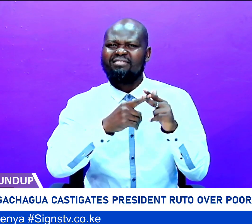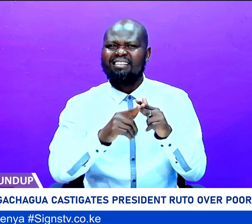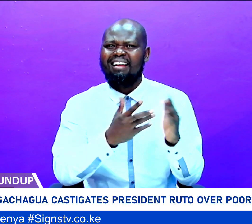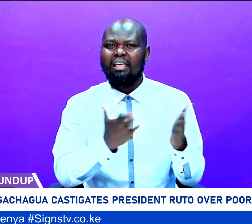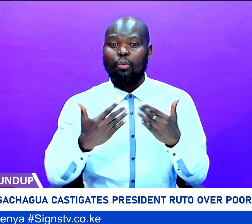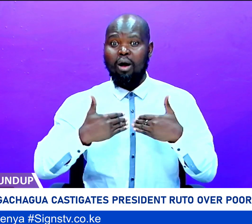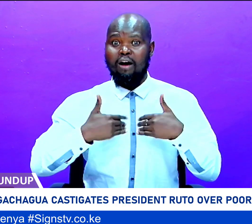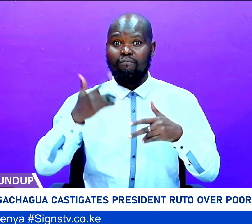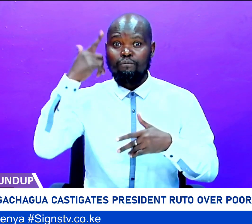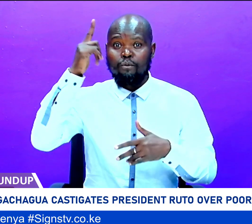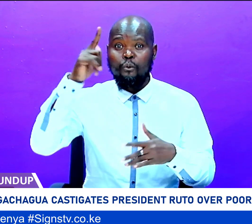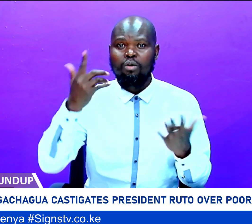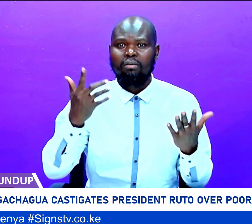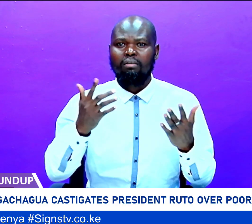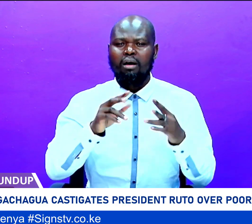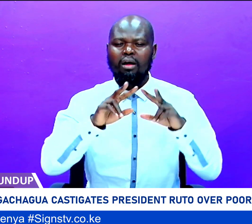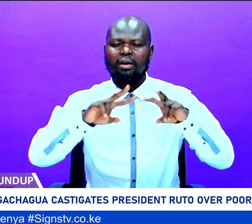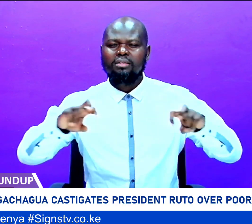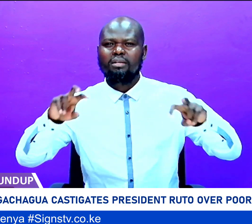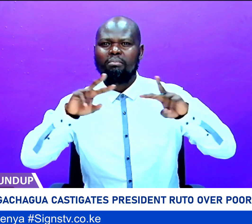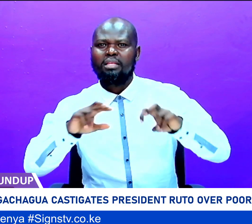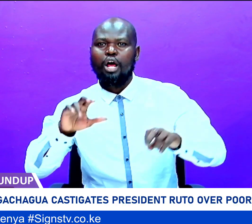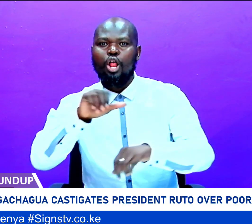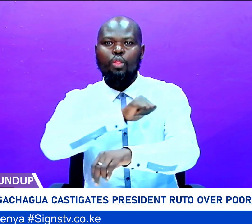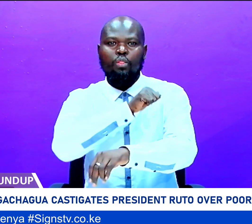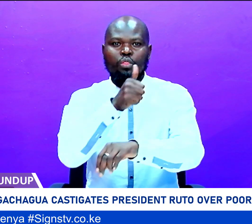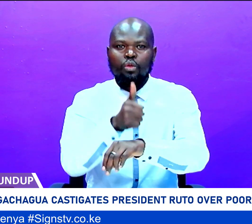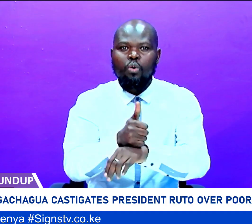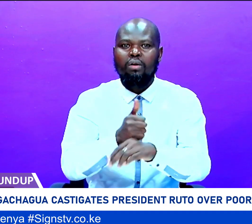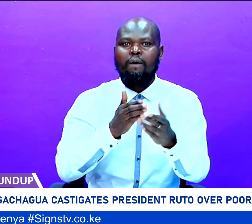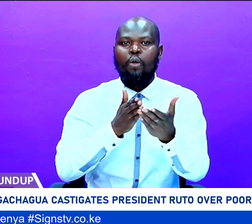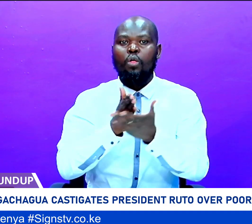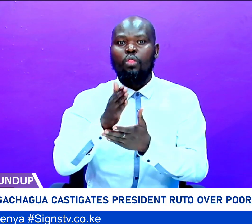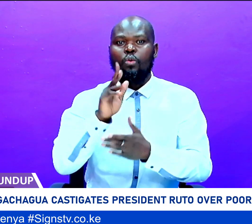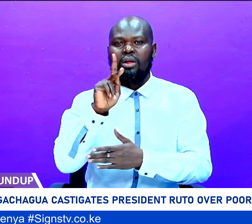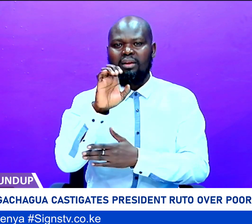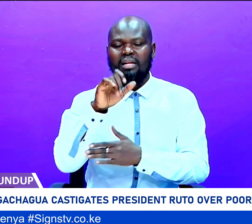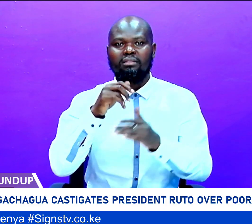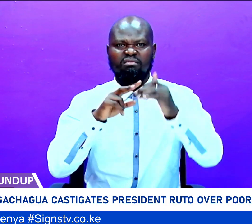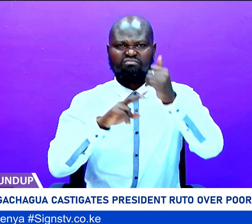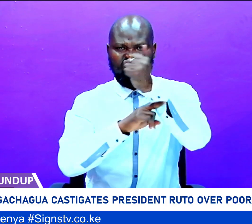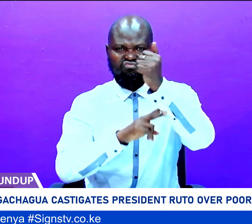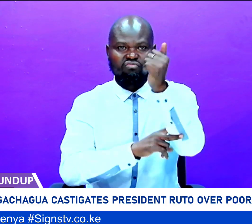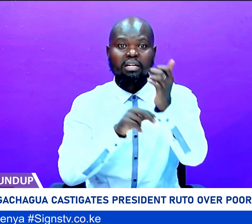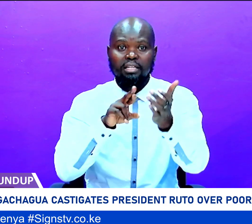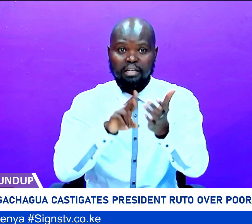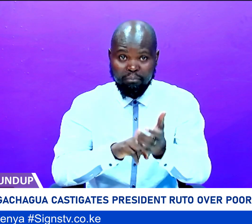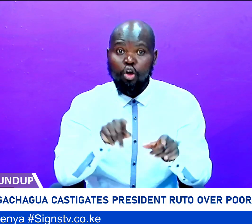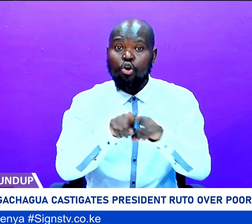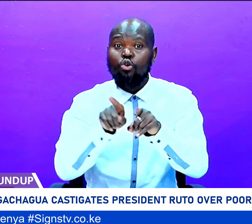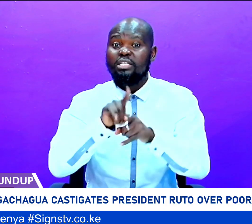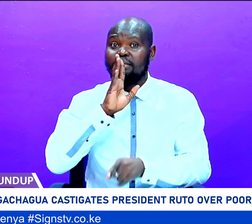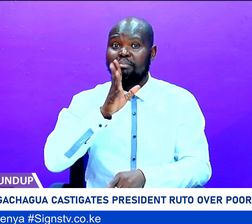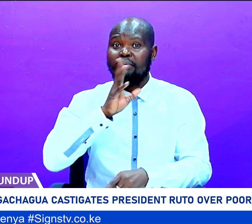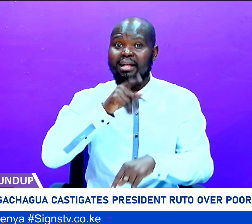illegal firearms have been so far surrendered to authorities in Kerio Valley